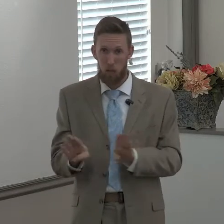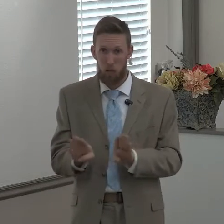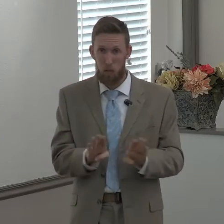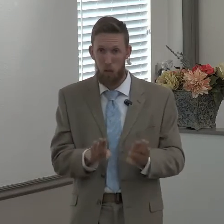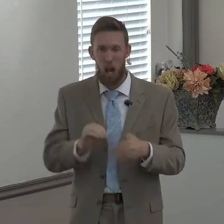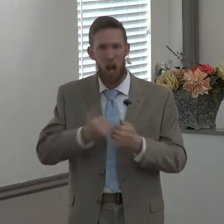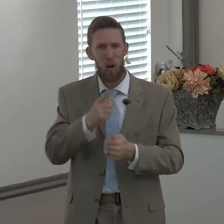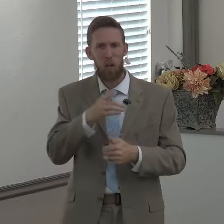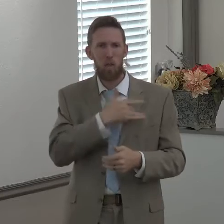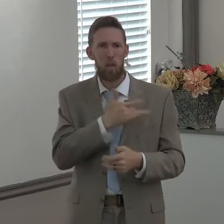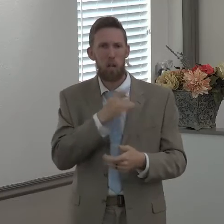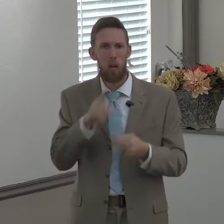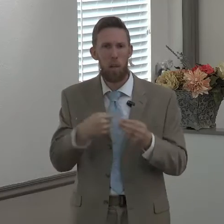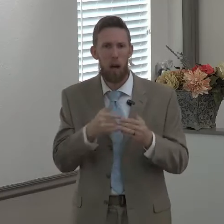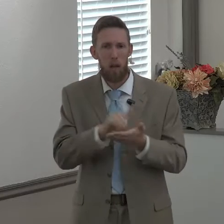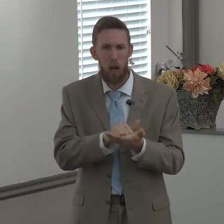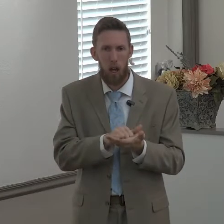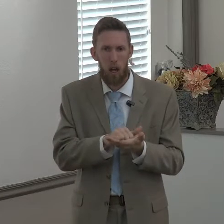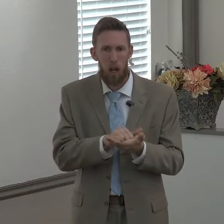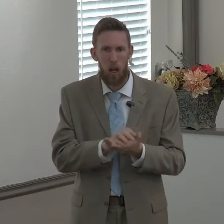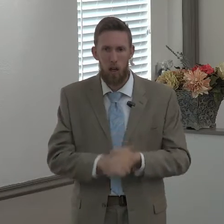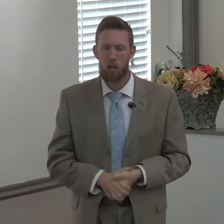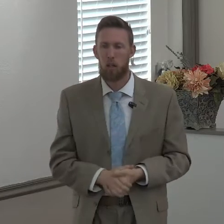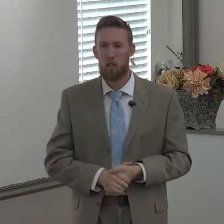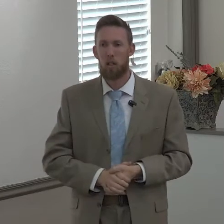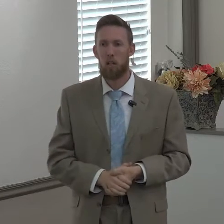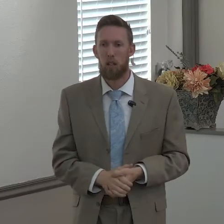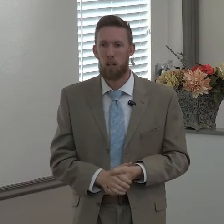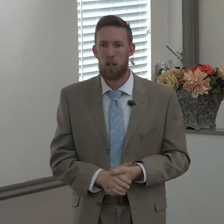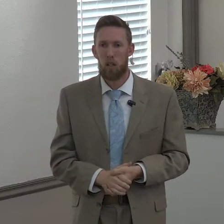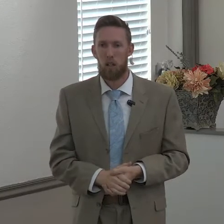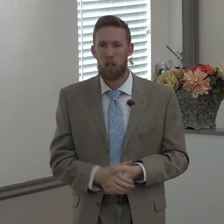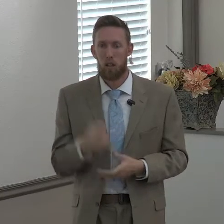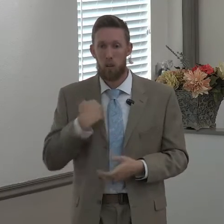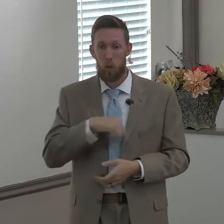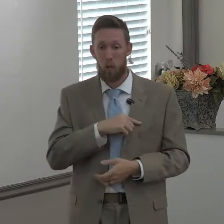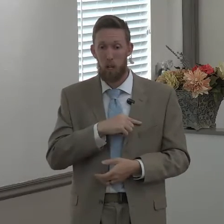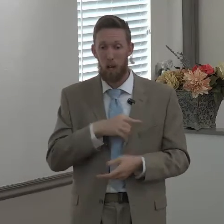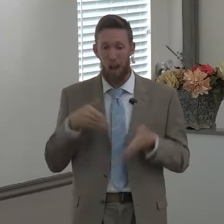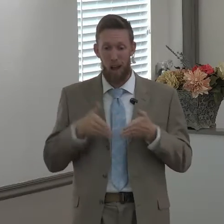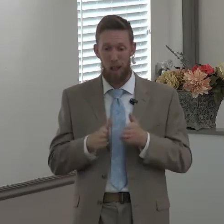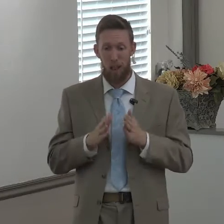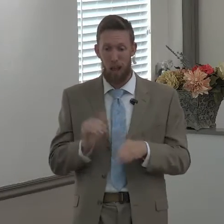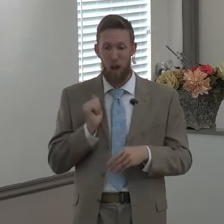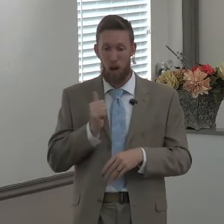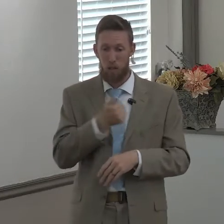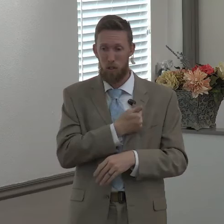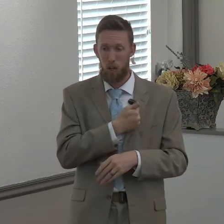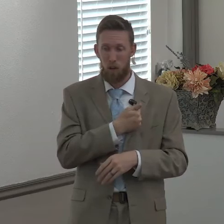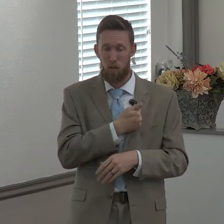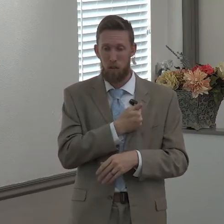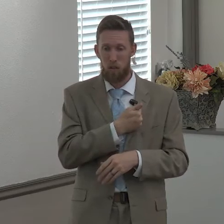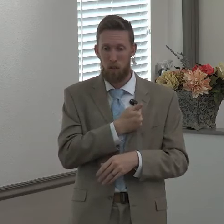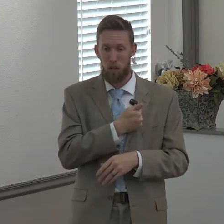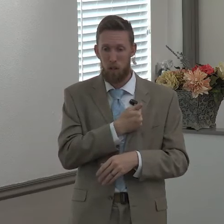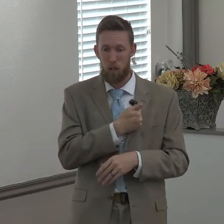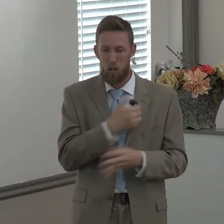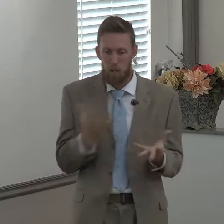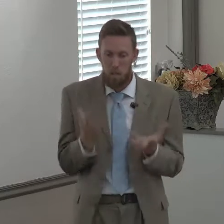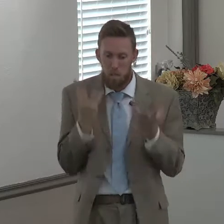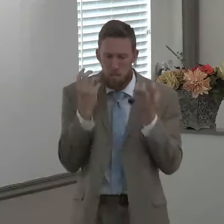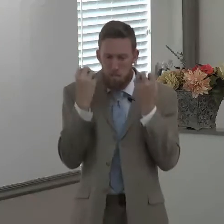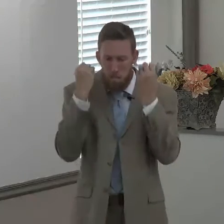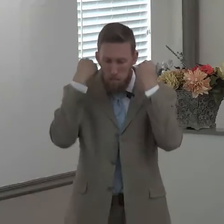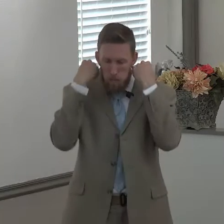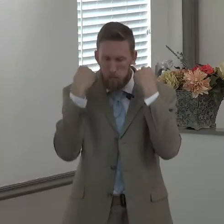receive benefits or blessings or attention that you don't get? How do you act? How do you feel